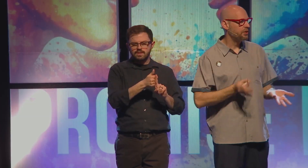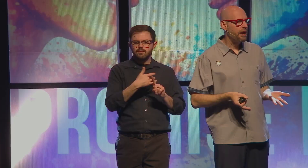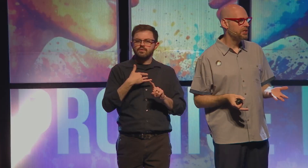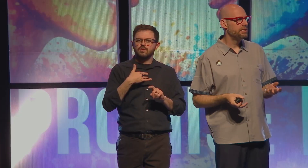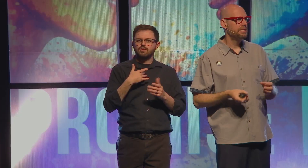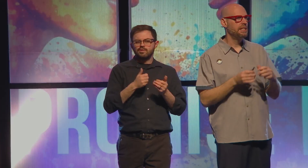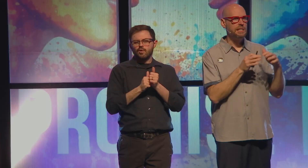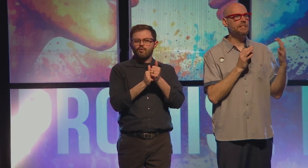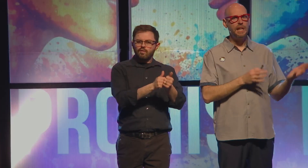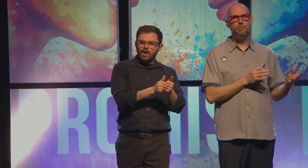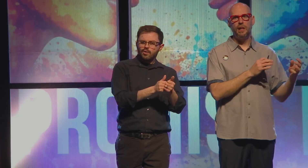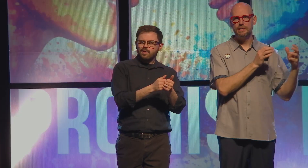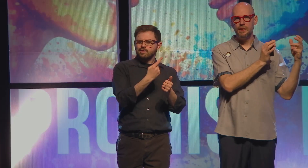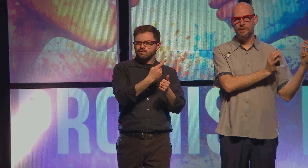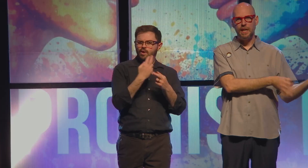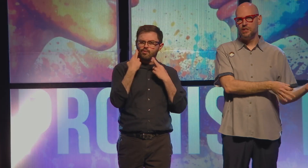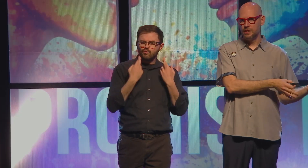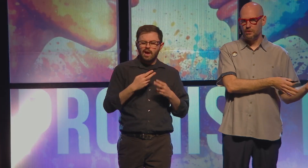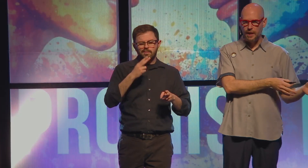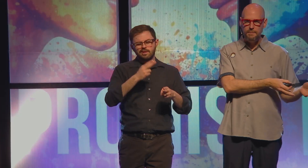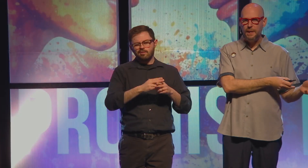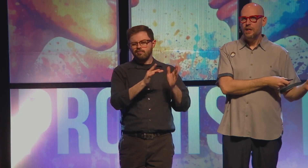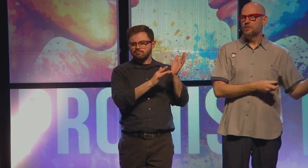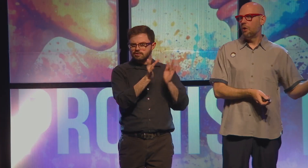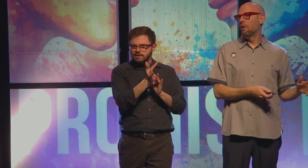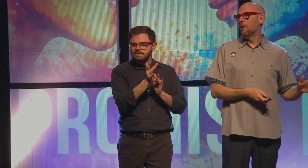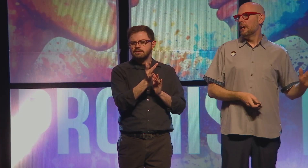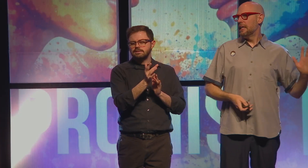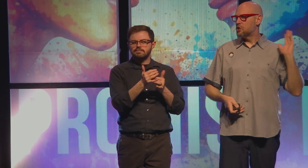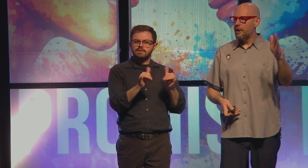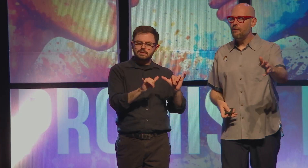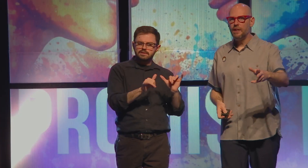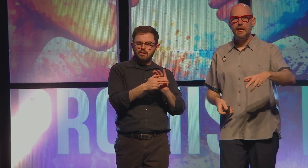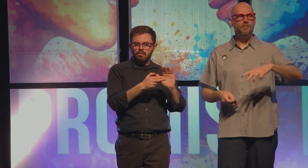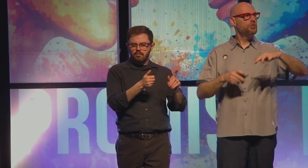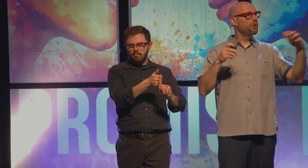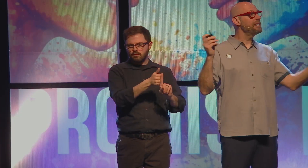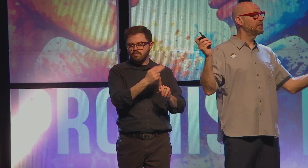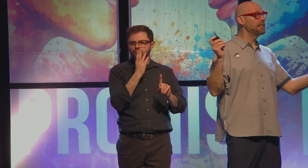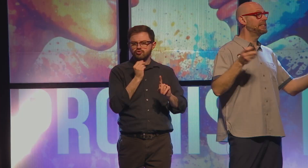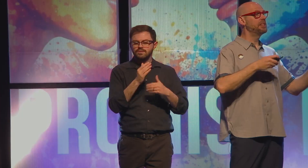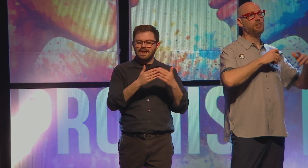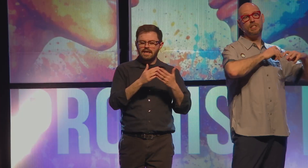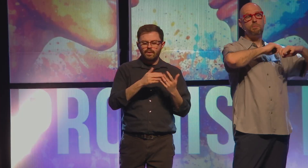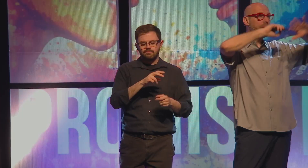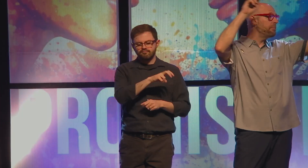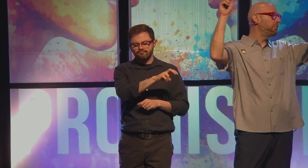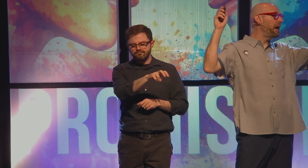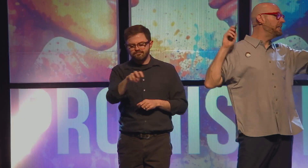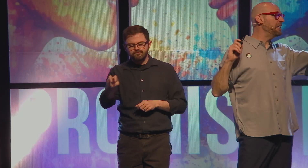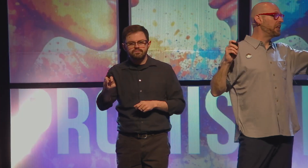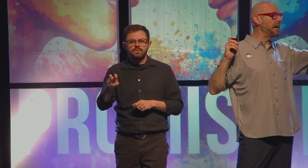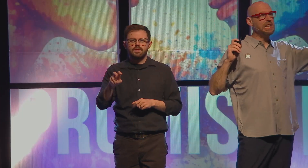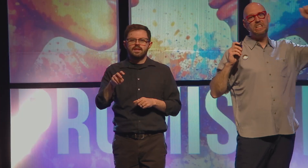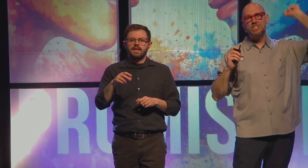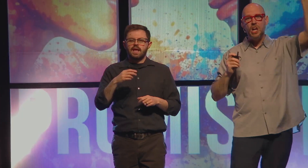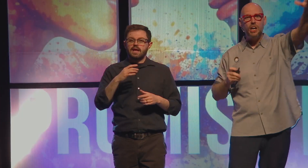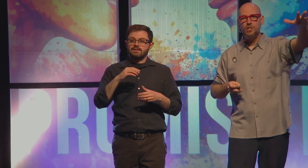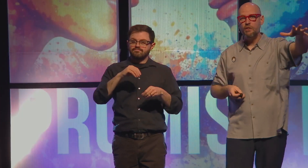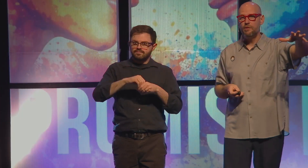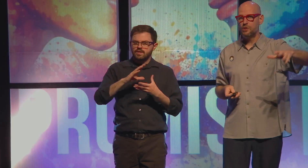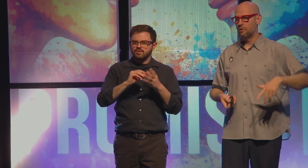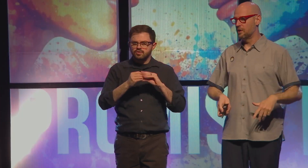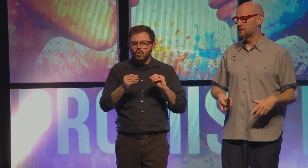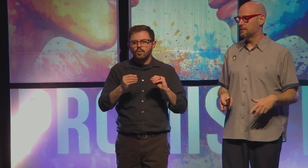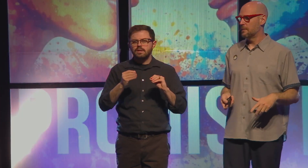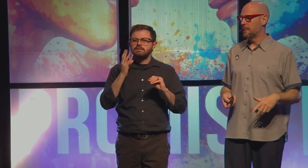somewhat insurrectionist and destabilizing of the nation, okay? So he's traveling, and the story tells us that there's this big blinding light, and he's knocked